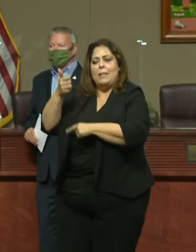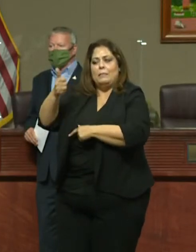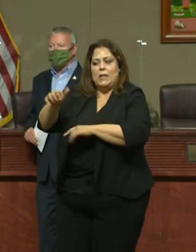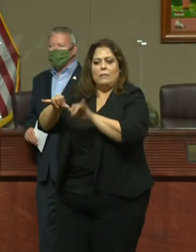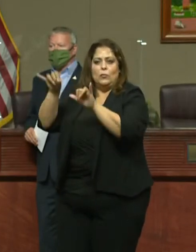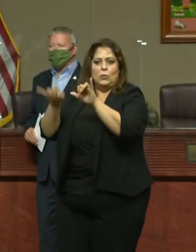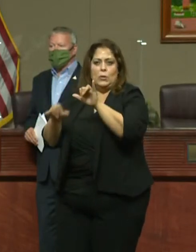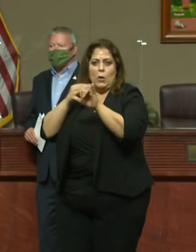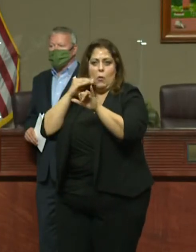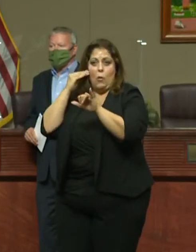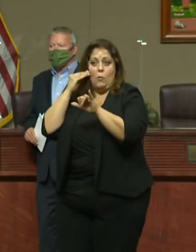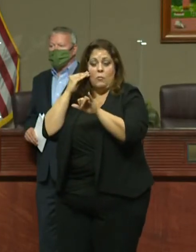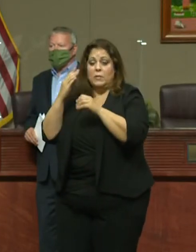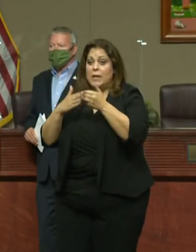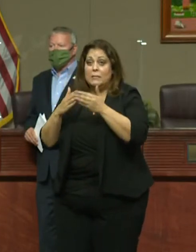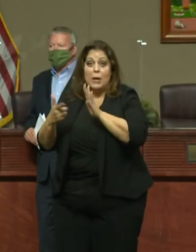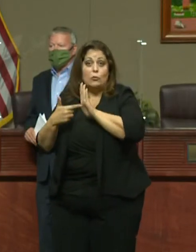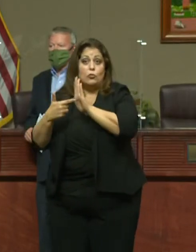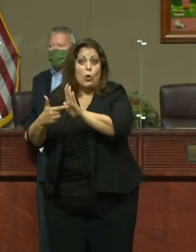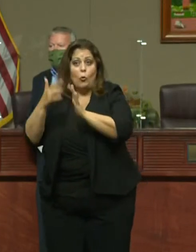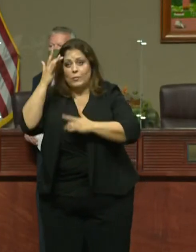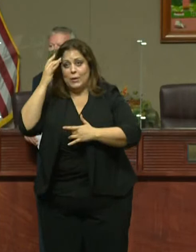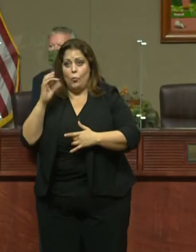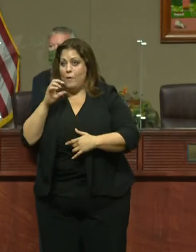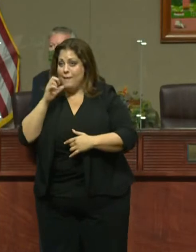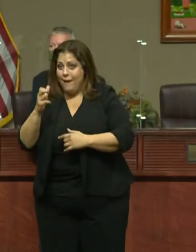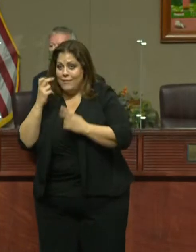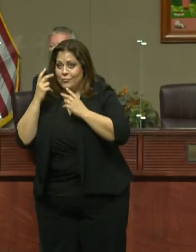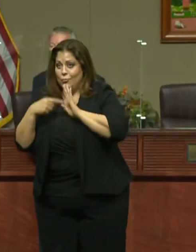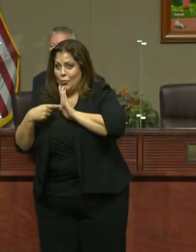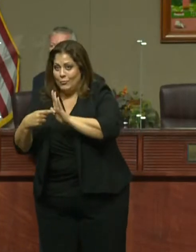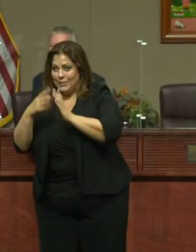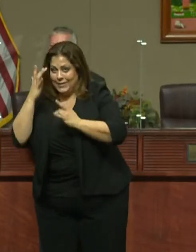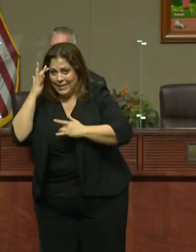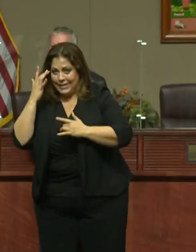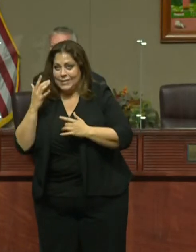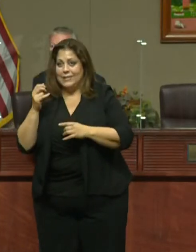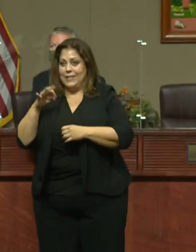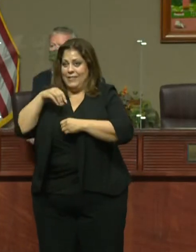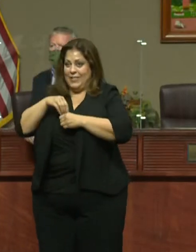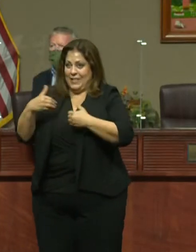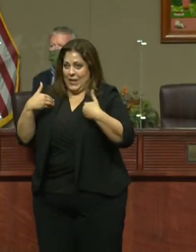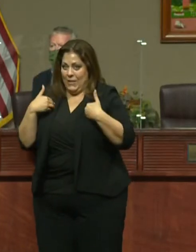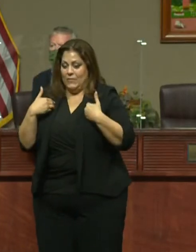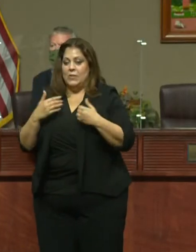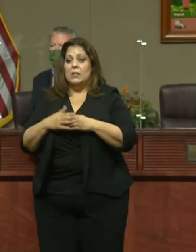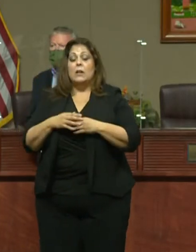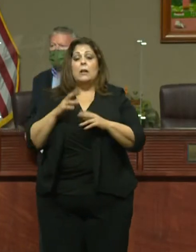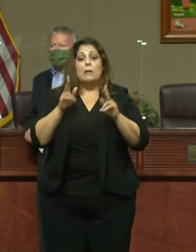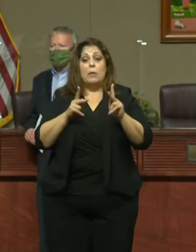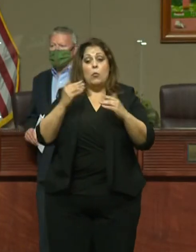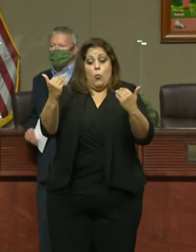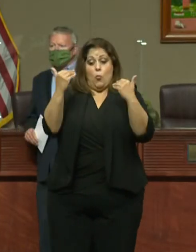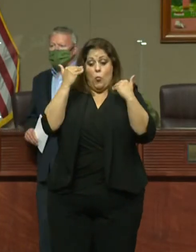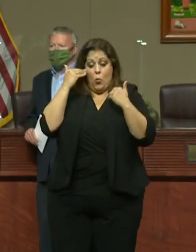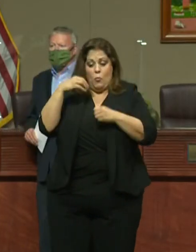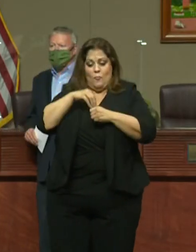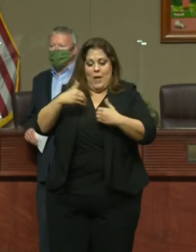whether they are sick or not. And so we encourage persons who are known to have an exposure to stay at home and quarantine.